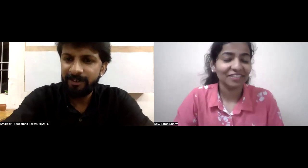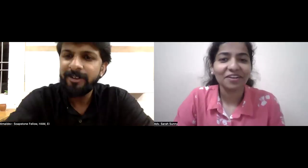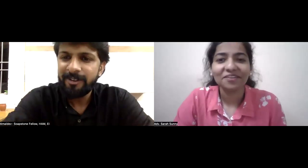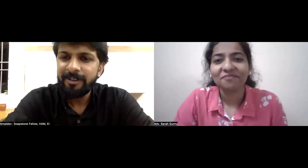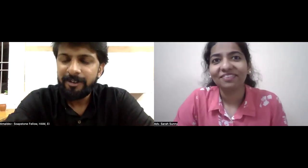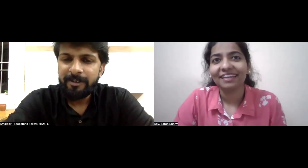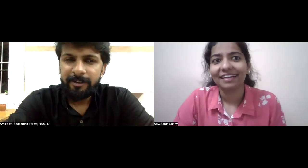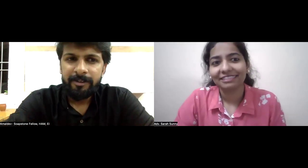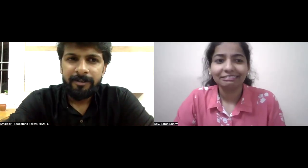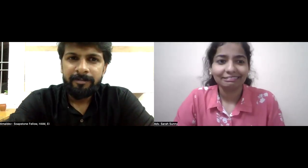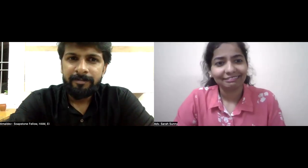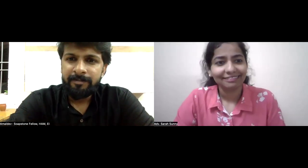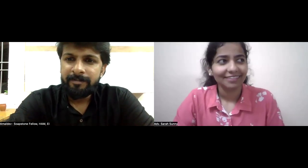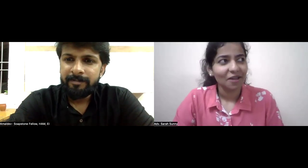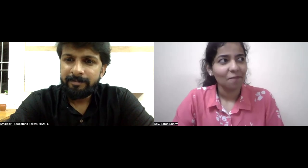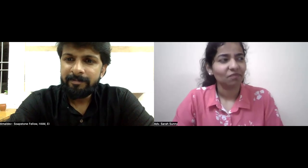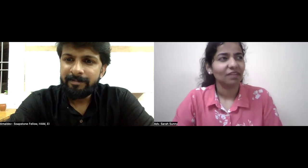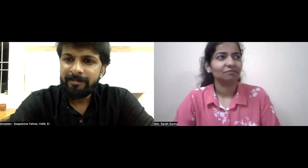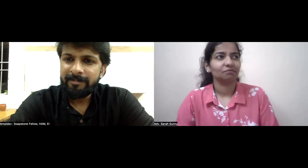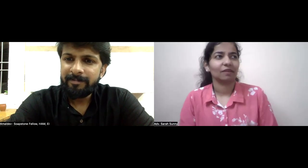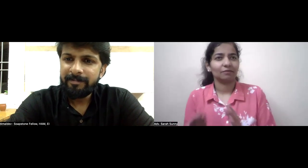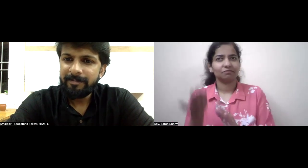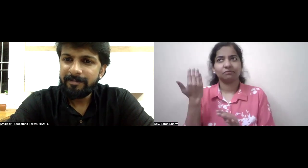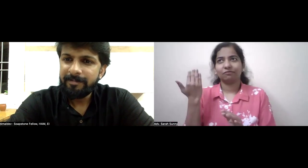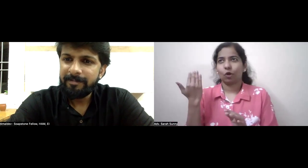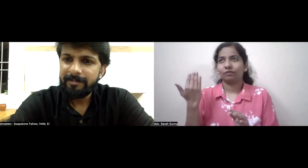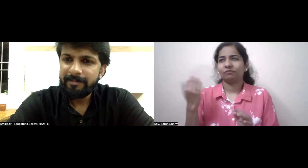So could you share your experiences?